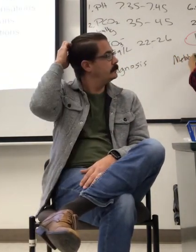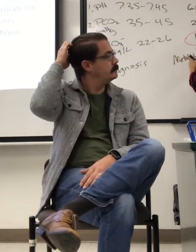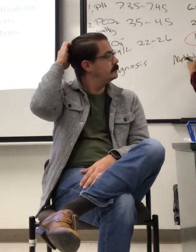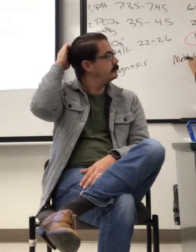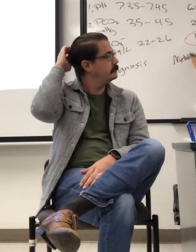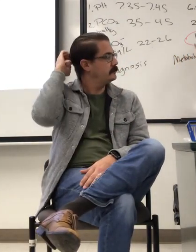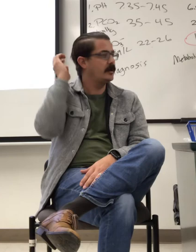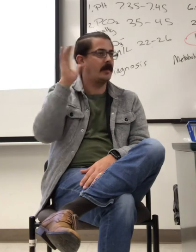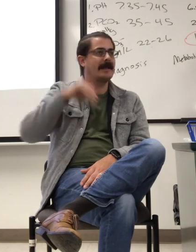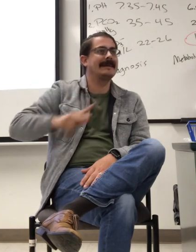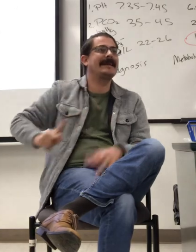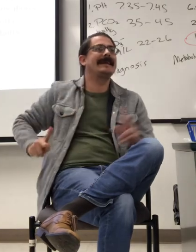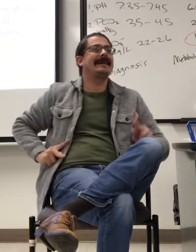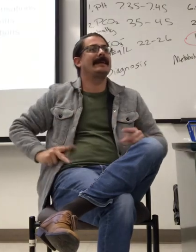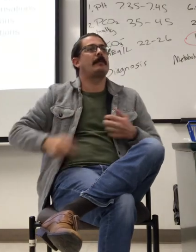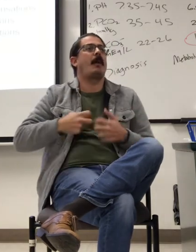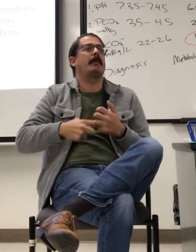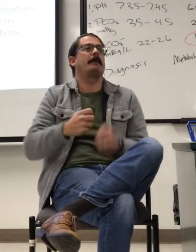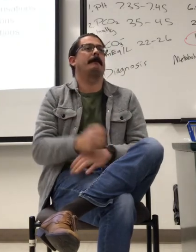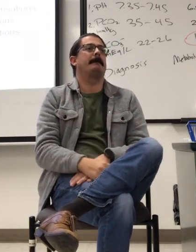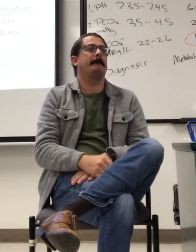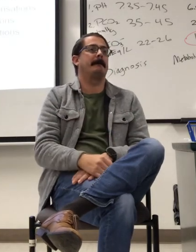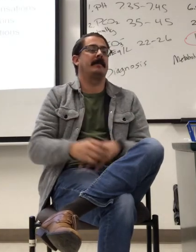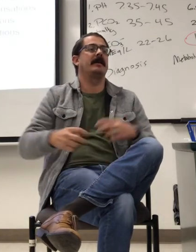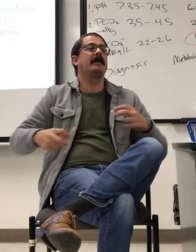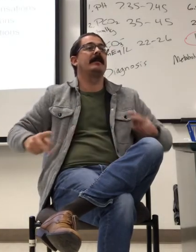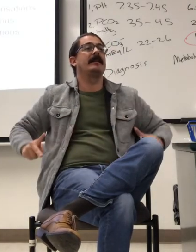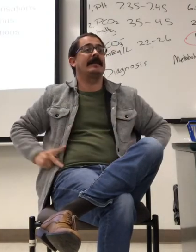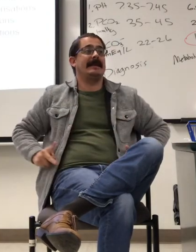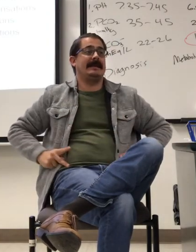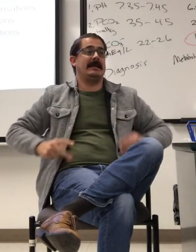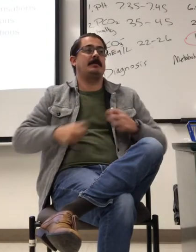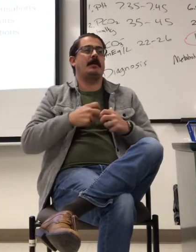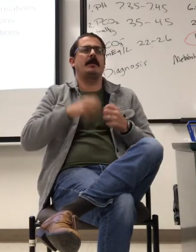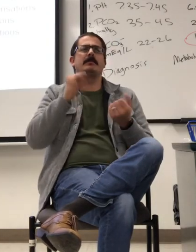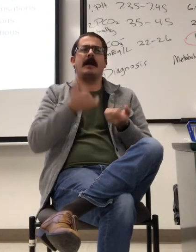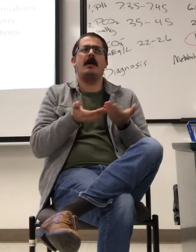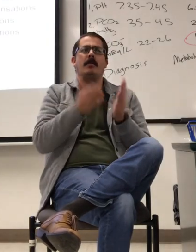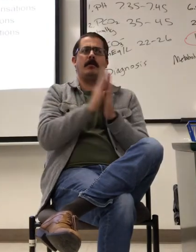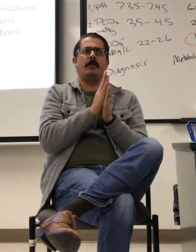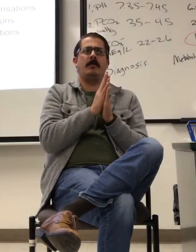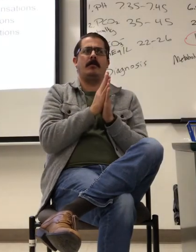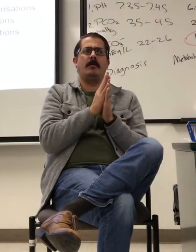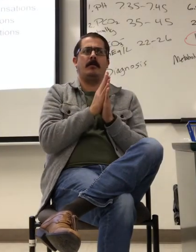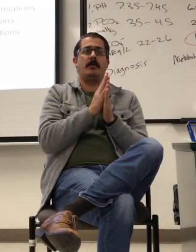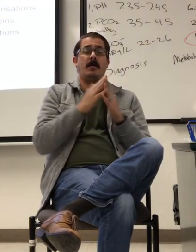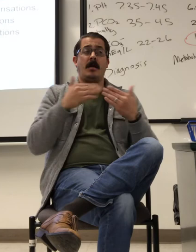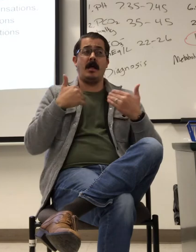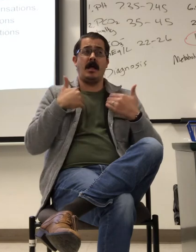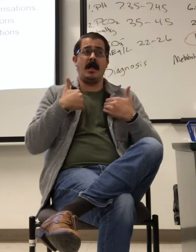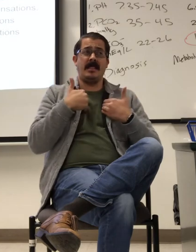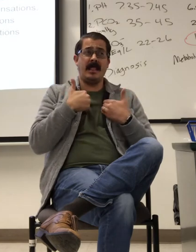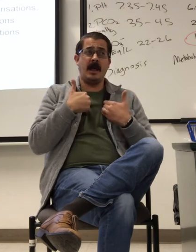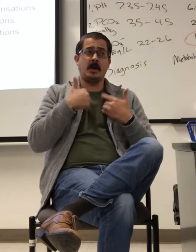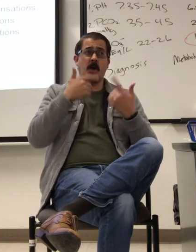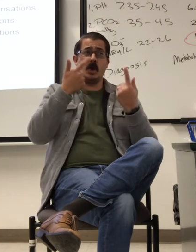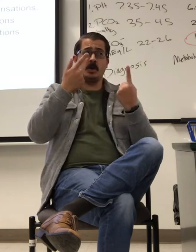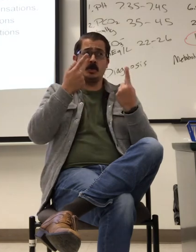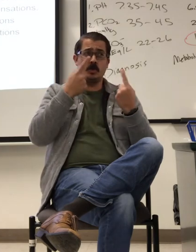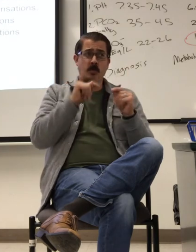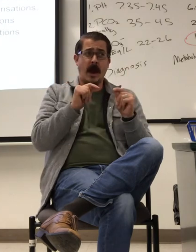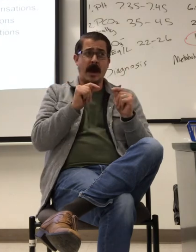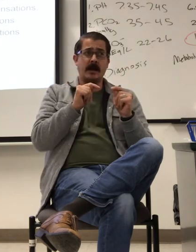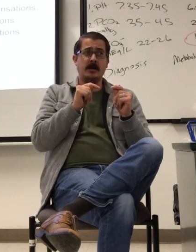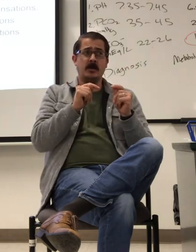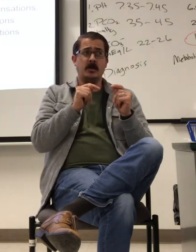So that's the kidneys. The kidneys are the problem. Now ask yourself, are the lungs trying to compensate